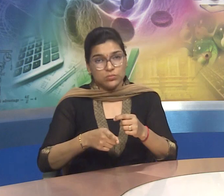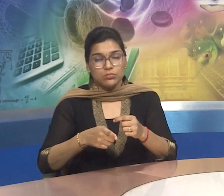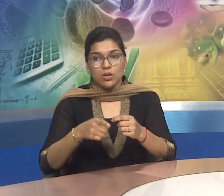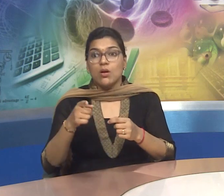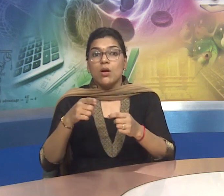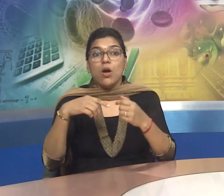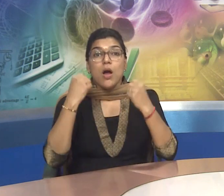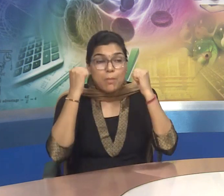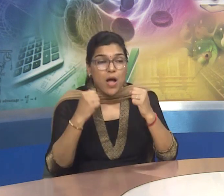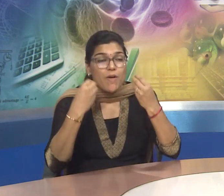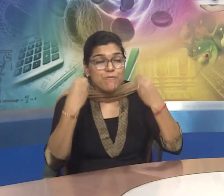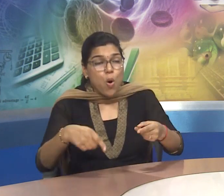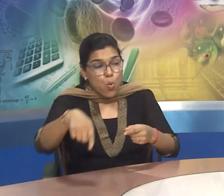coaching classes